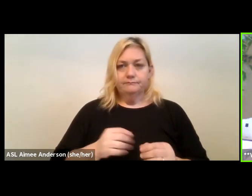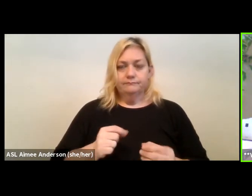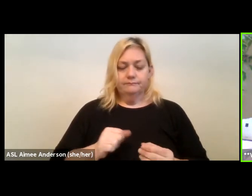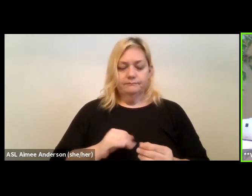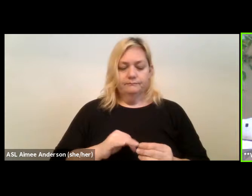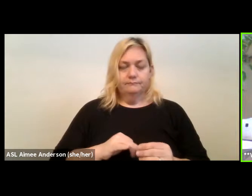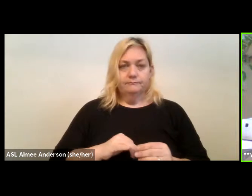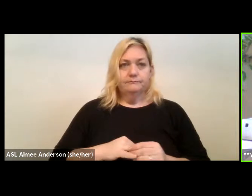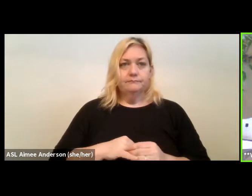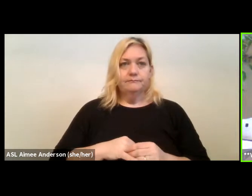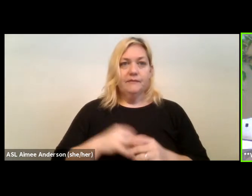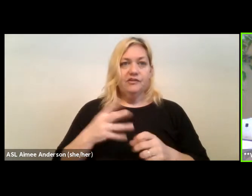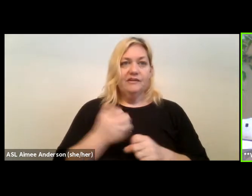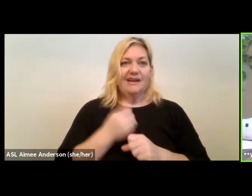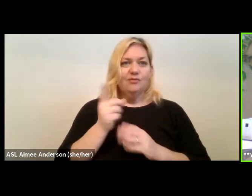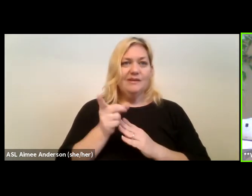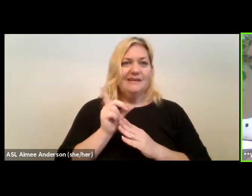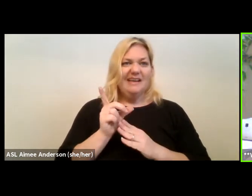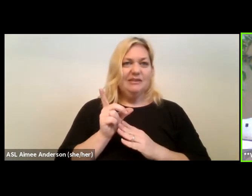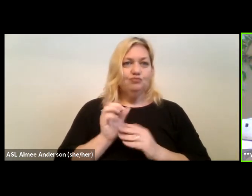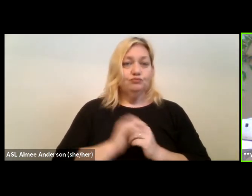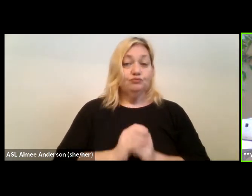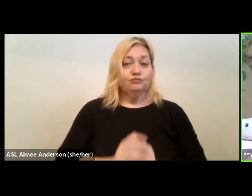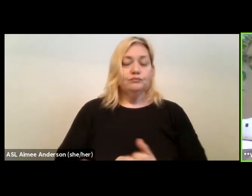Just takes a second here.